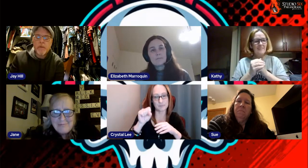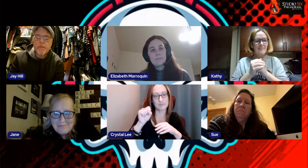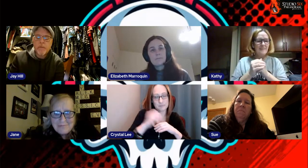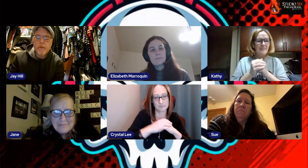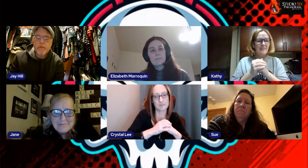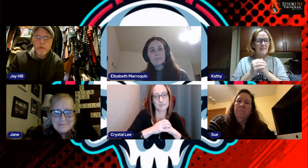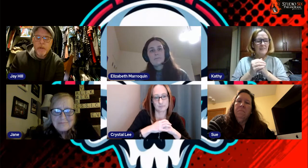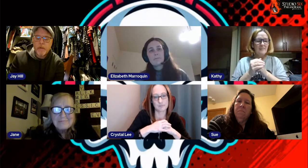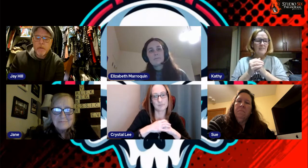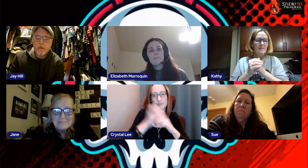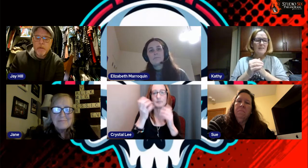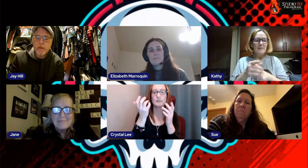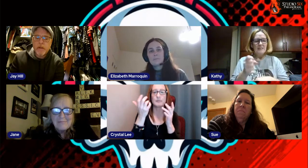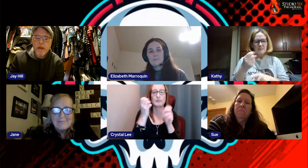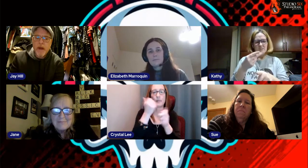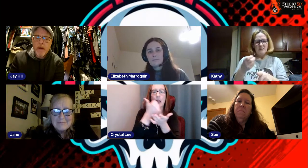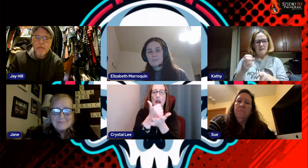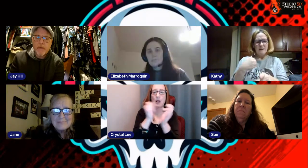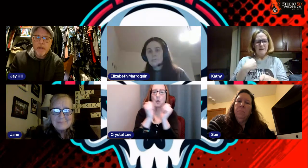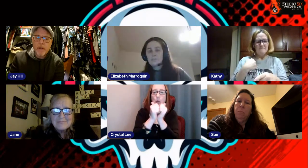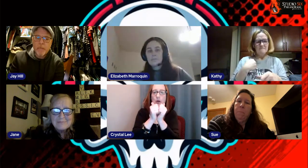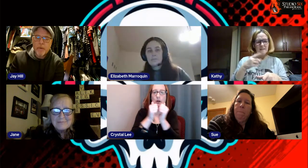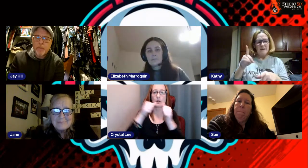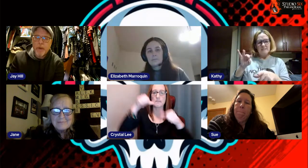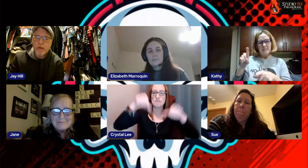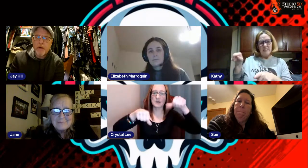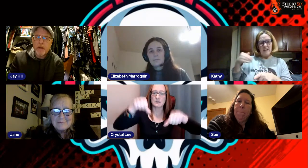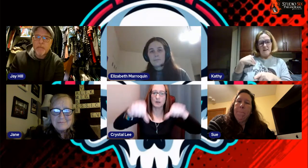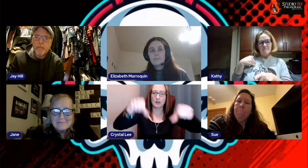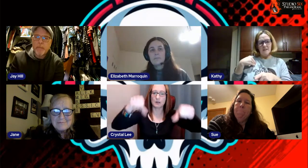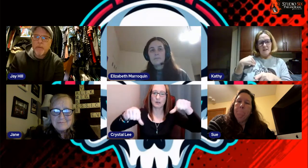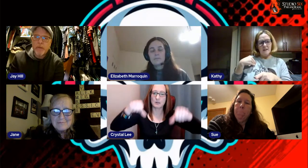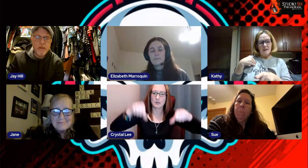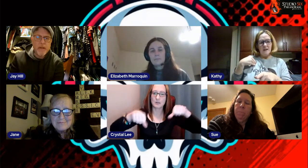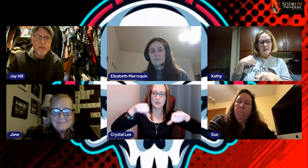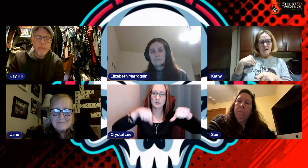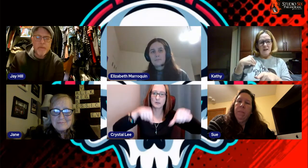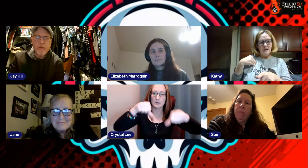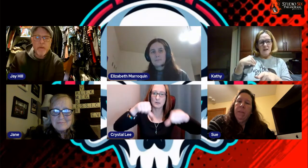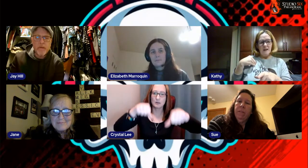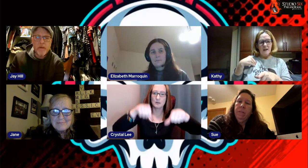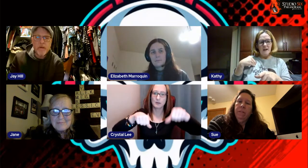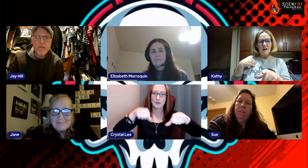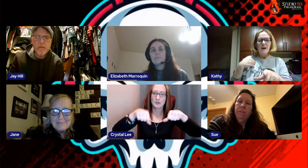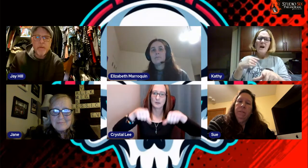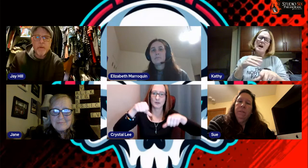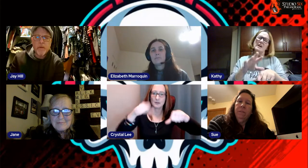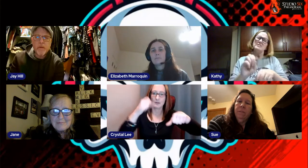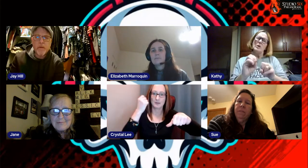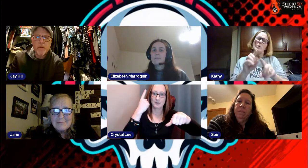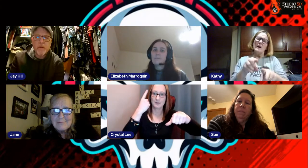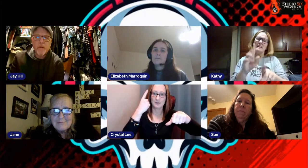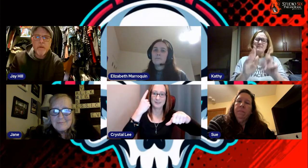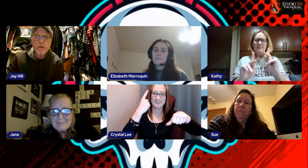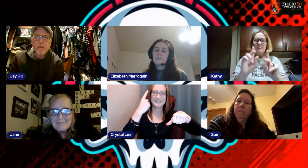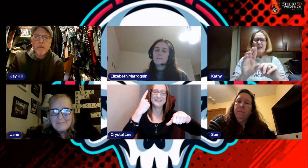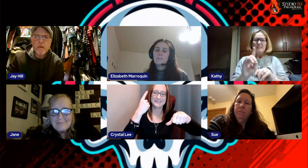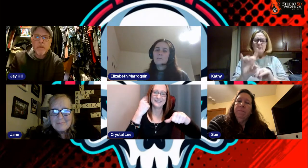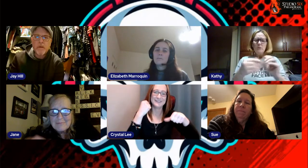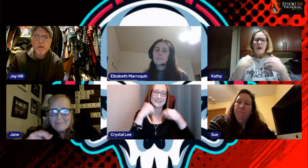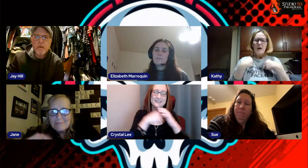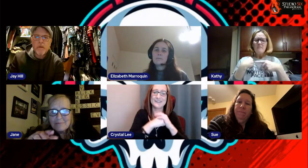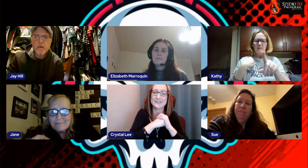her if they have like a pushback, like people didn't take them serious enough? So